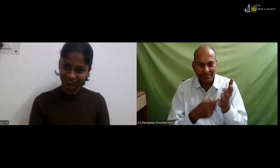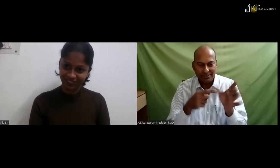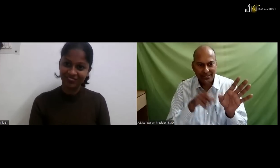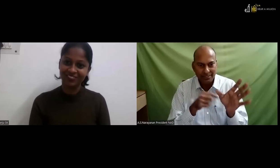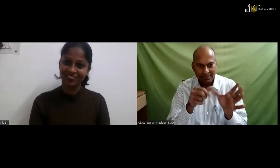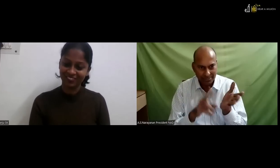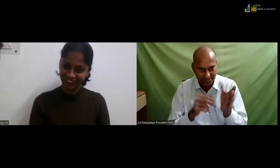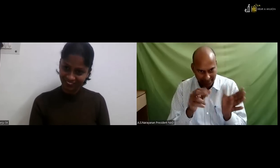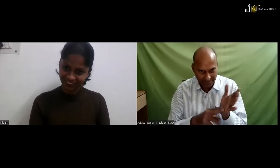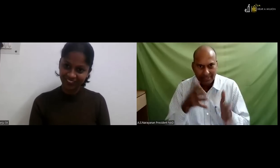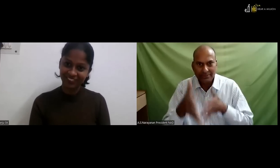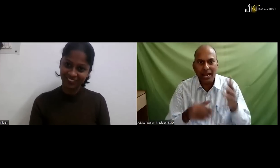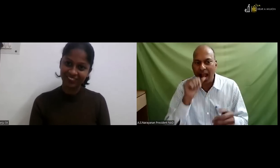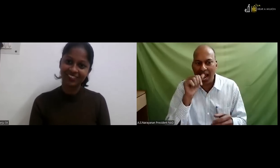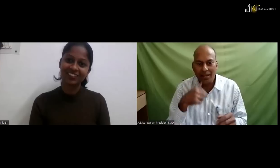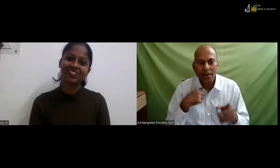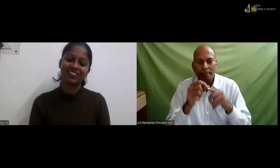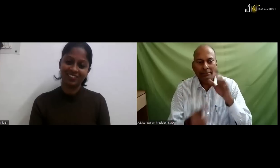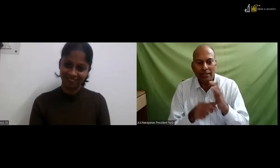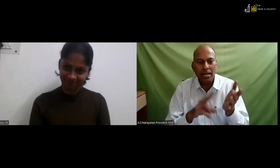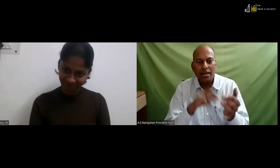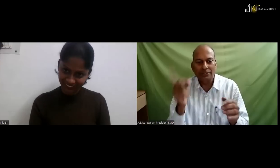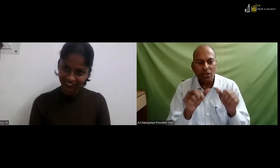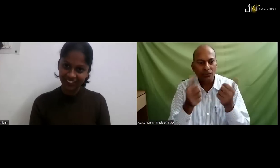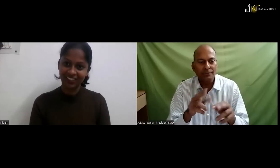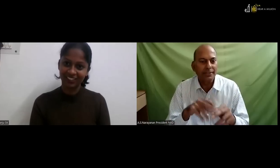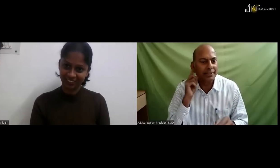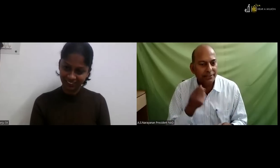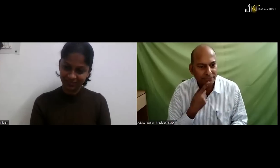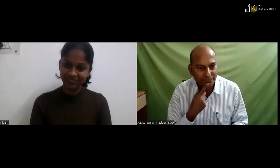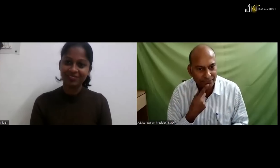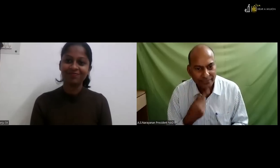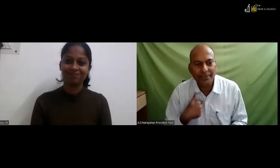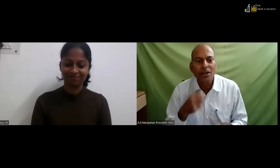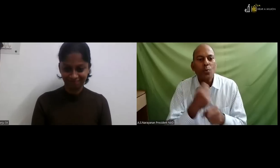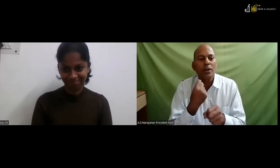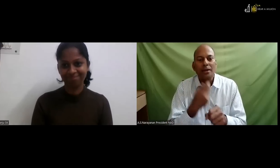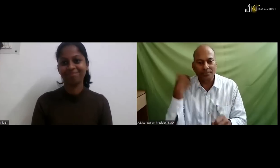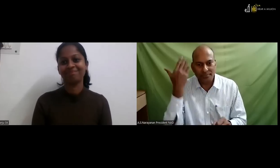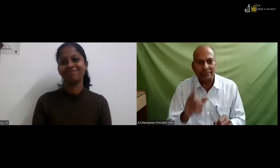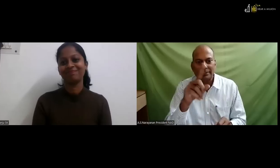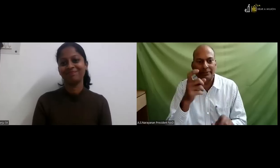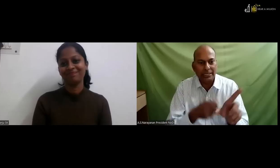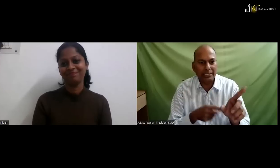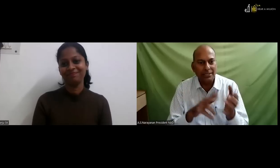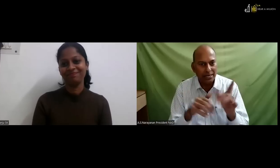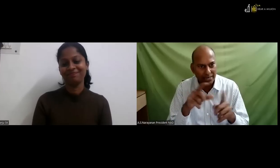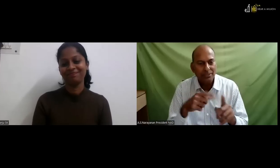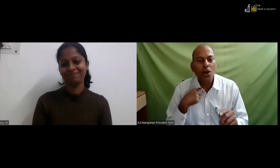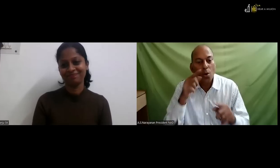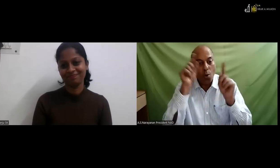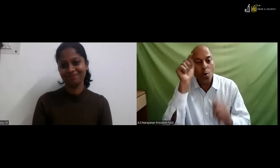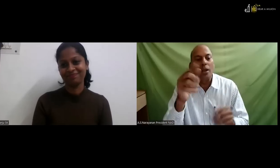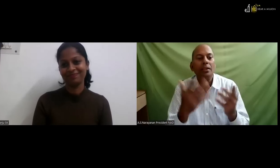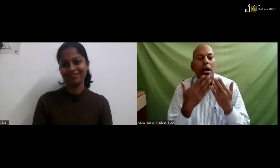yourself? So, yes, I'm A.S. Narayan, and I'm the president of National Association of Deaf. And it's